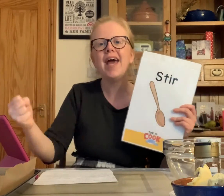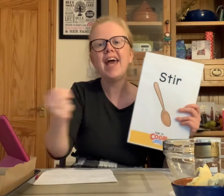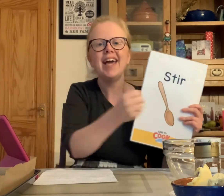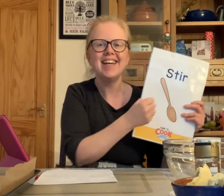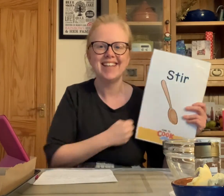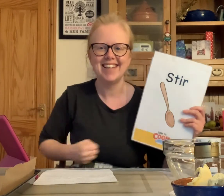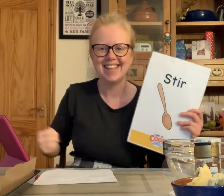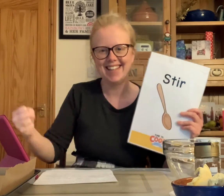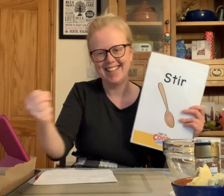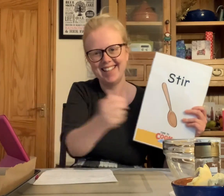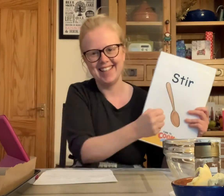going.